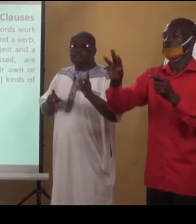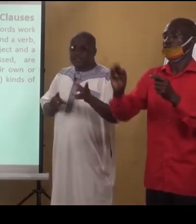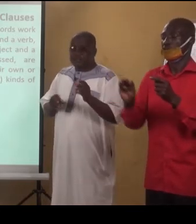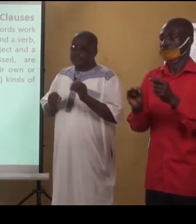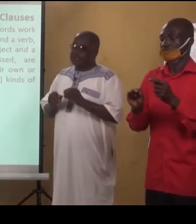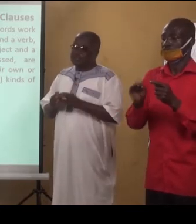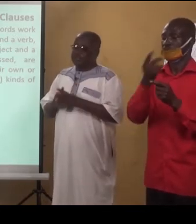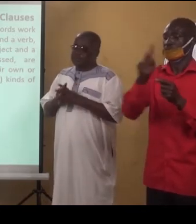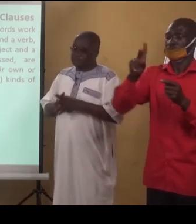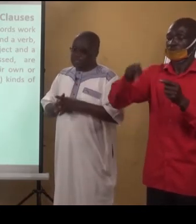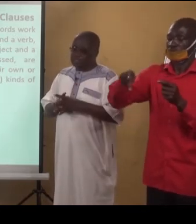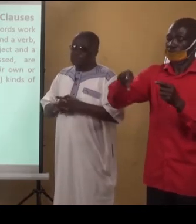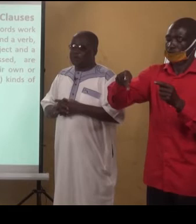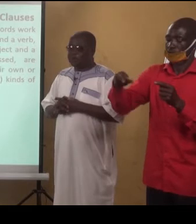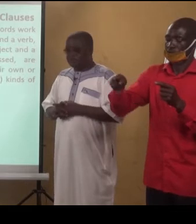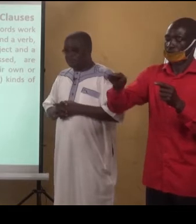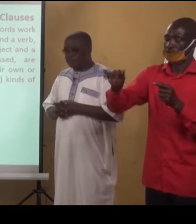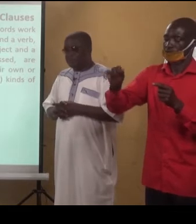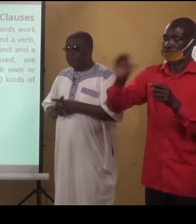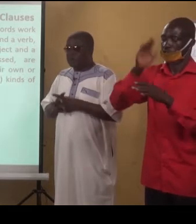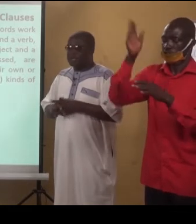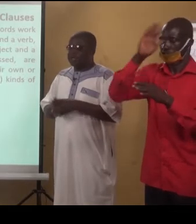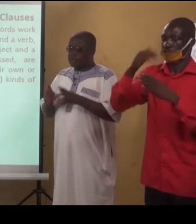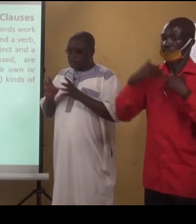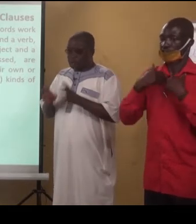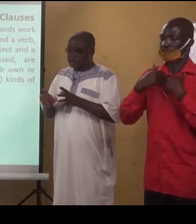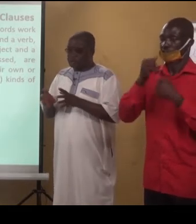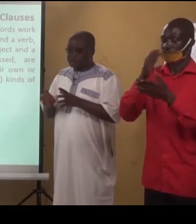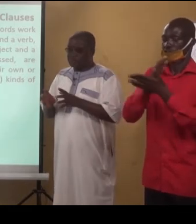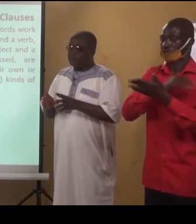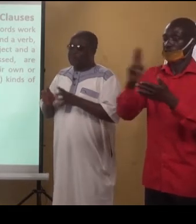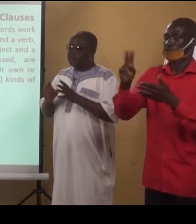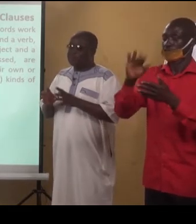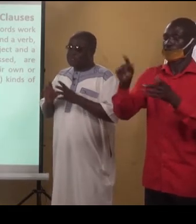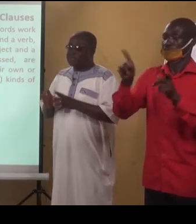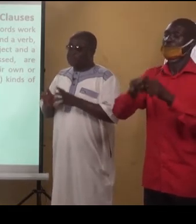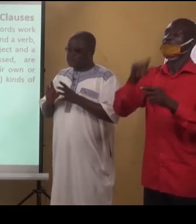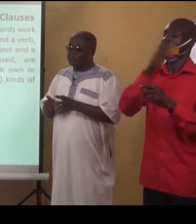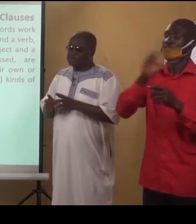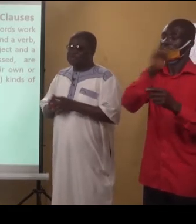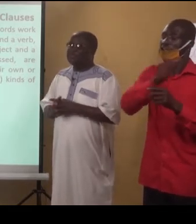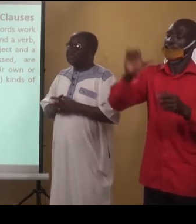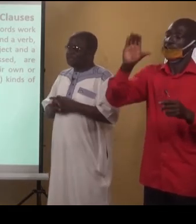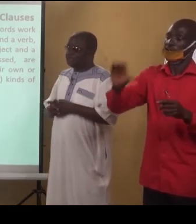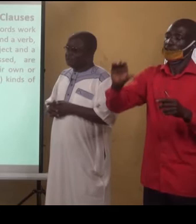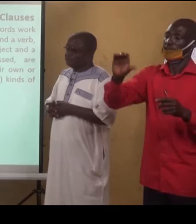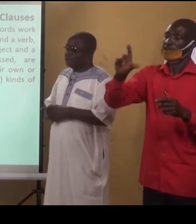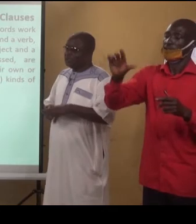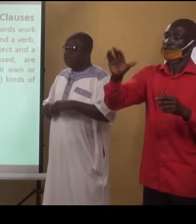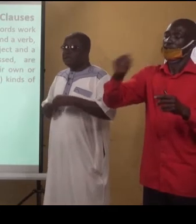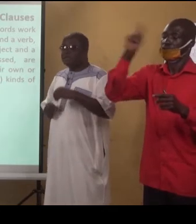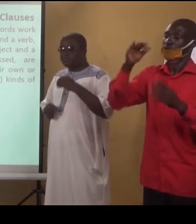the phrase does not have a subject or a verb, while the clause will always have a subject and a